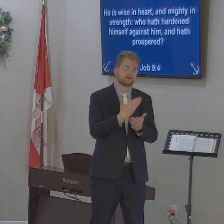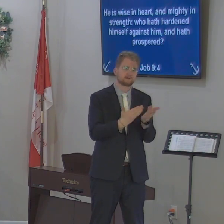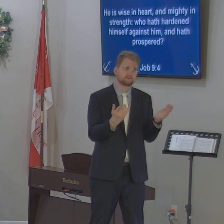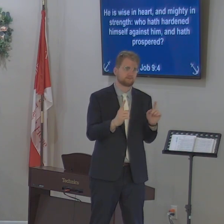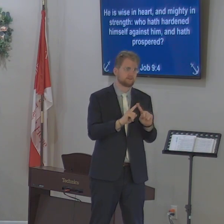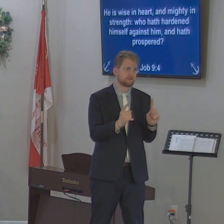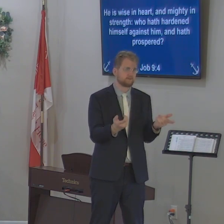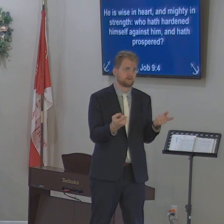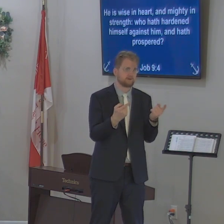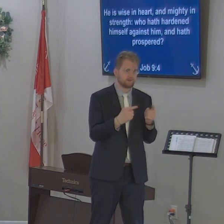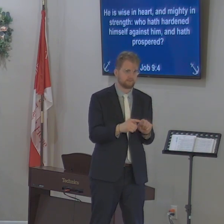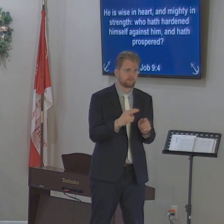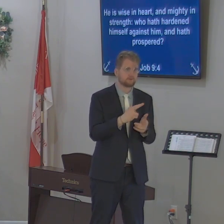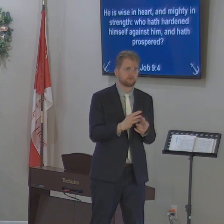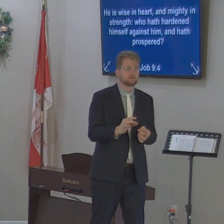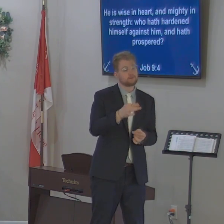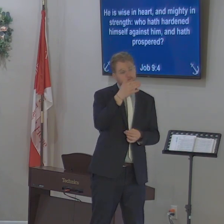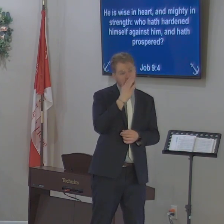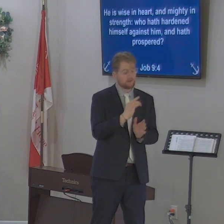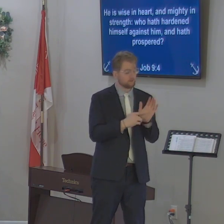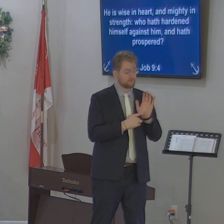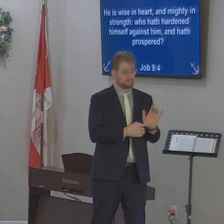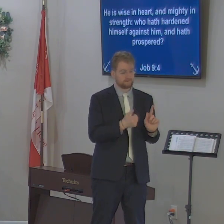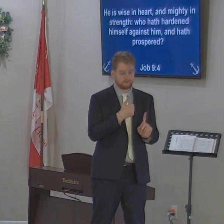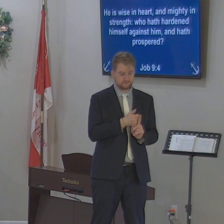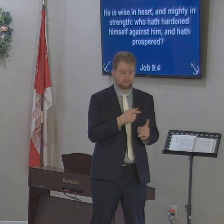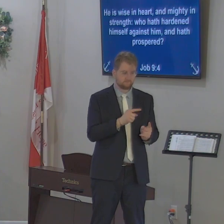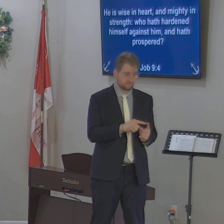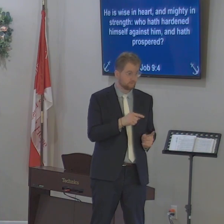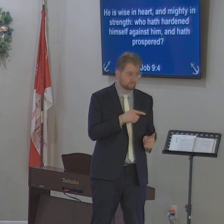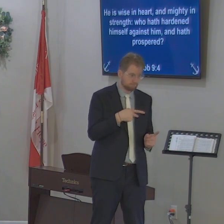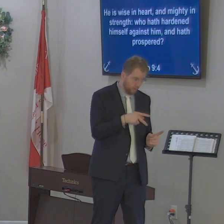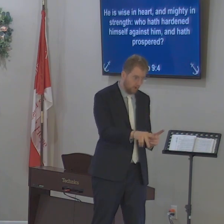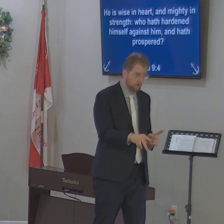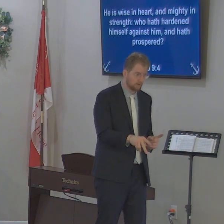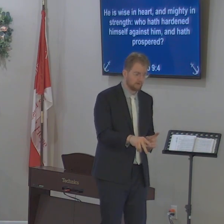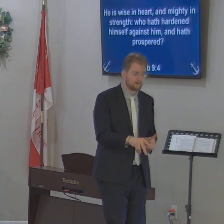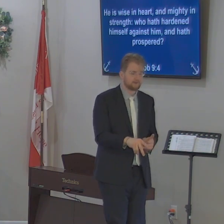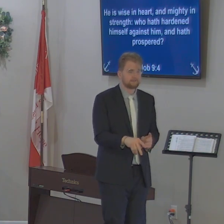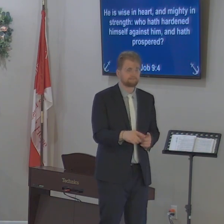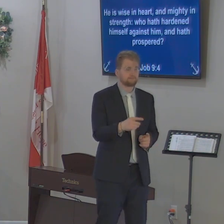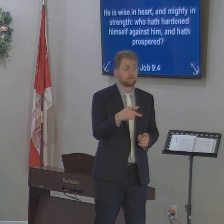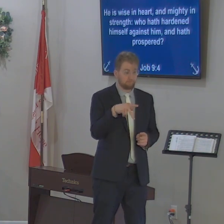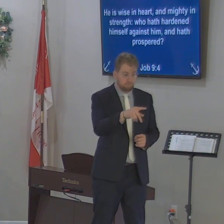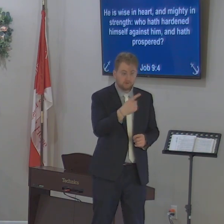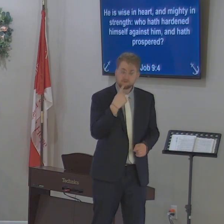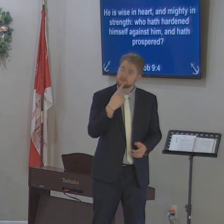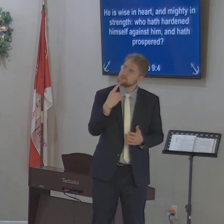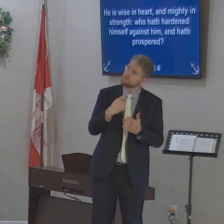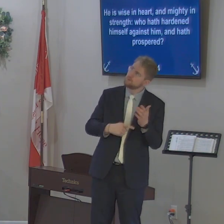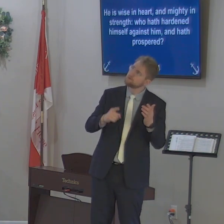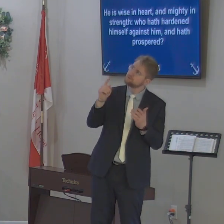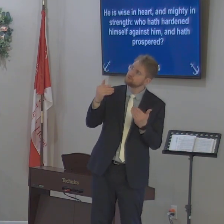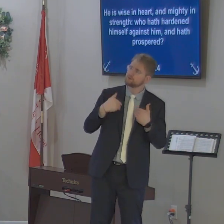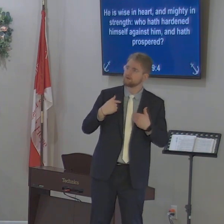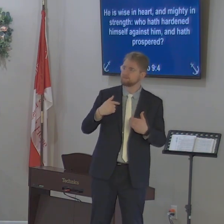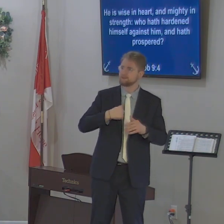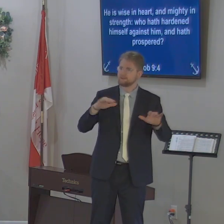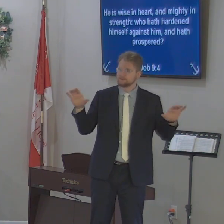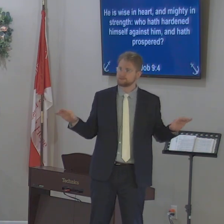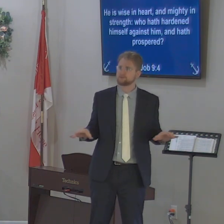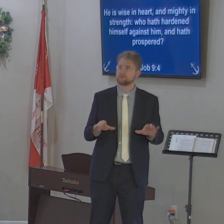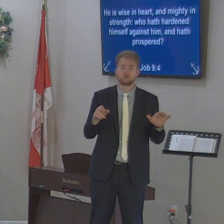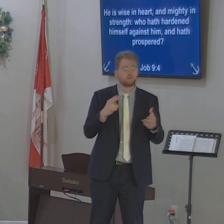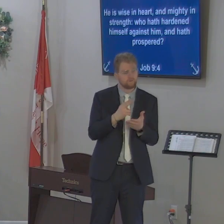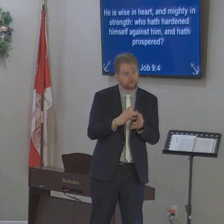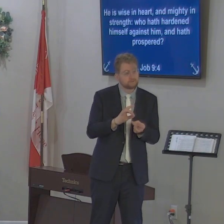revealed it to him and he had to make a decision. Hence he said, what wilt thou have me to do? The Holy Spirit is used by God to open our eyes